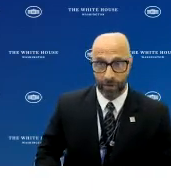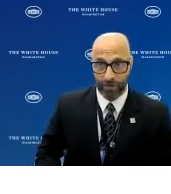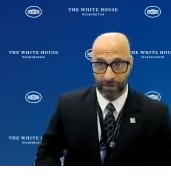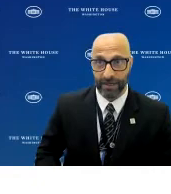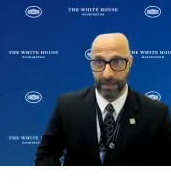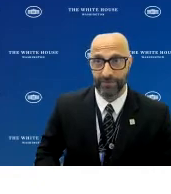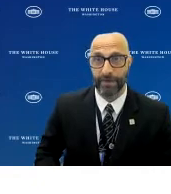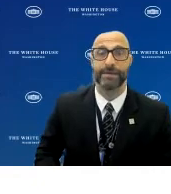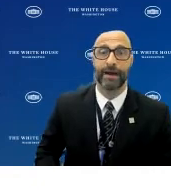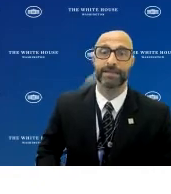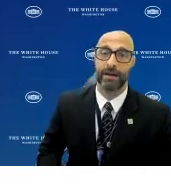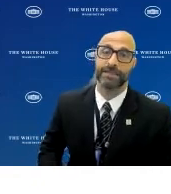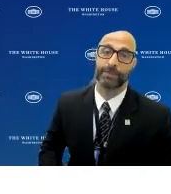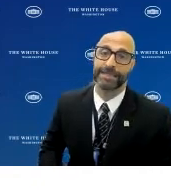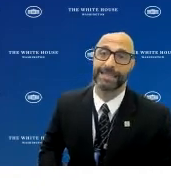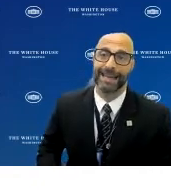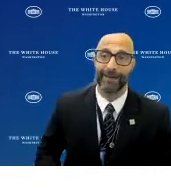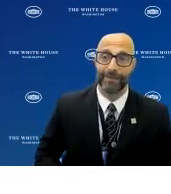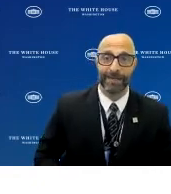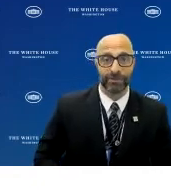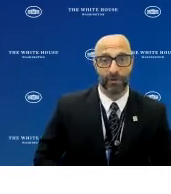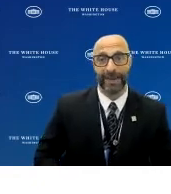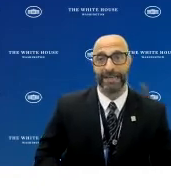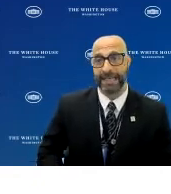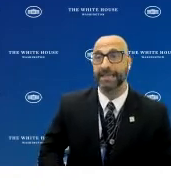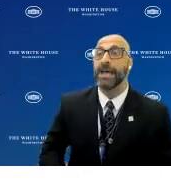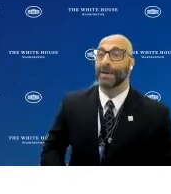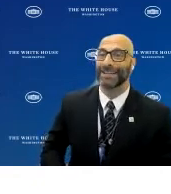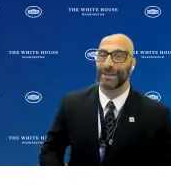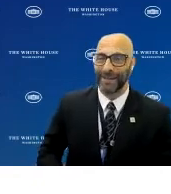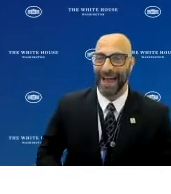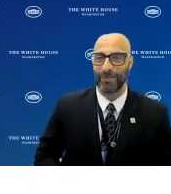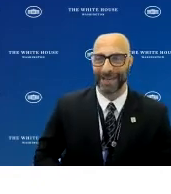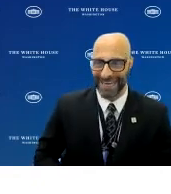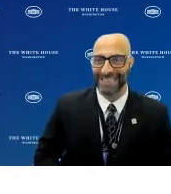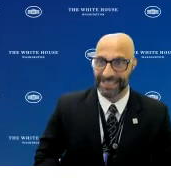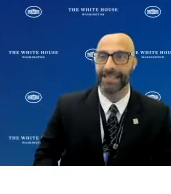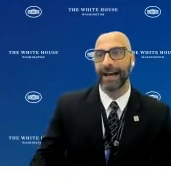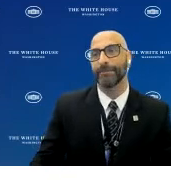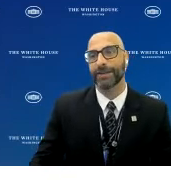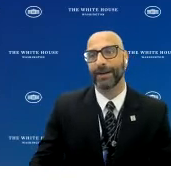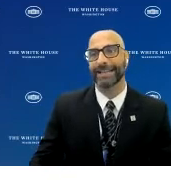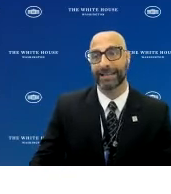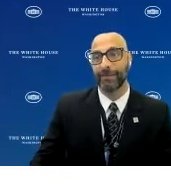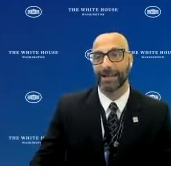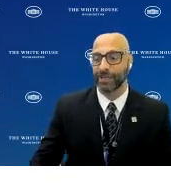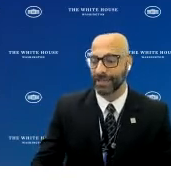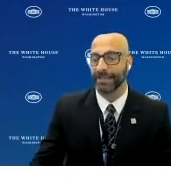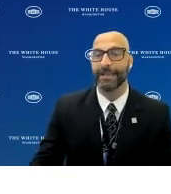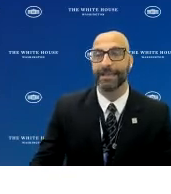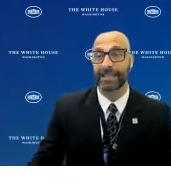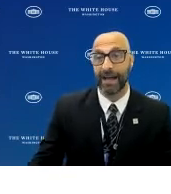their rate of growth of monkeypox are also places that have administered more vaccines, but also have had more cases. So